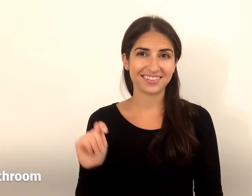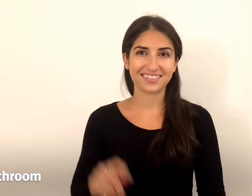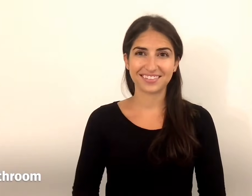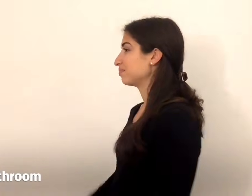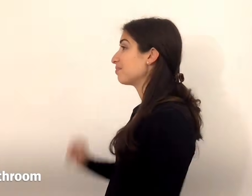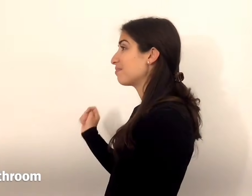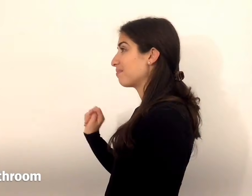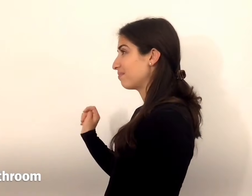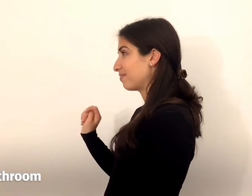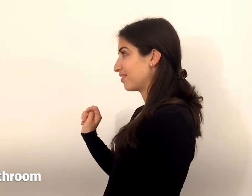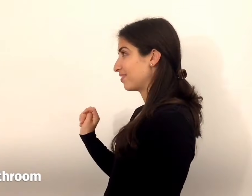bathroom.